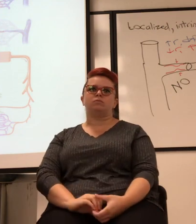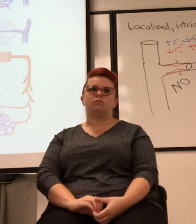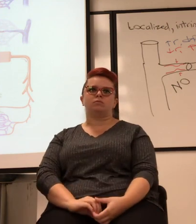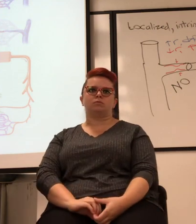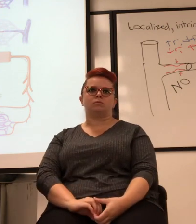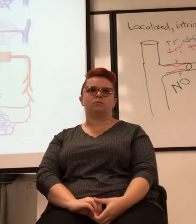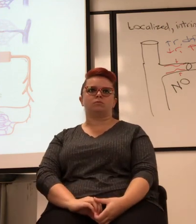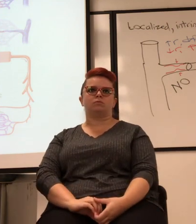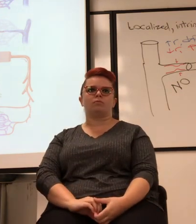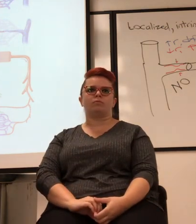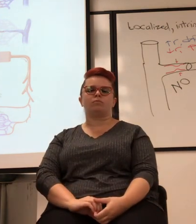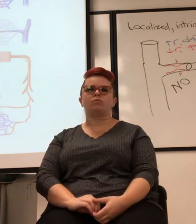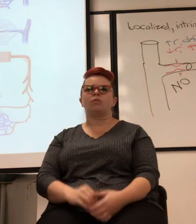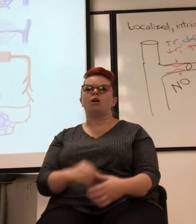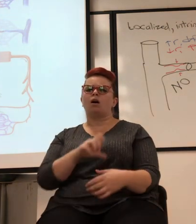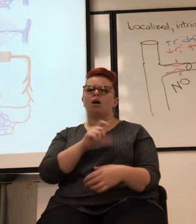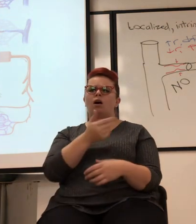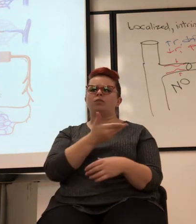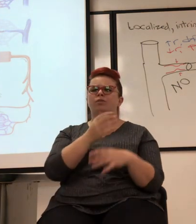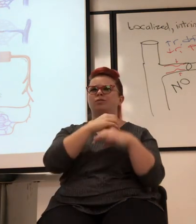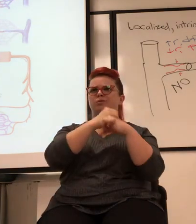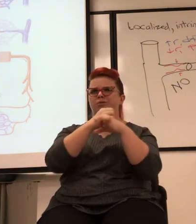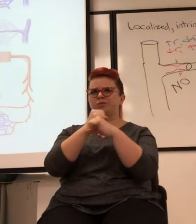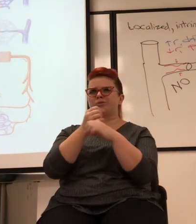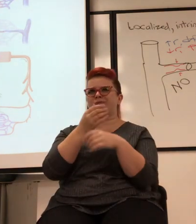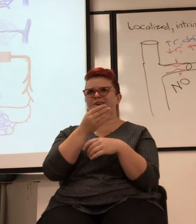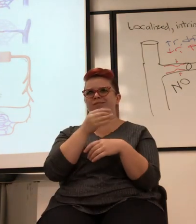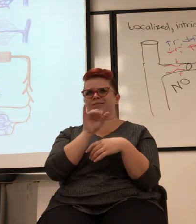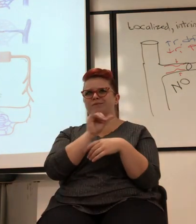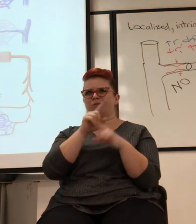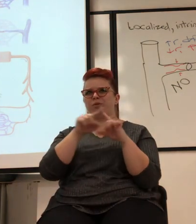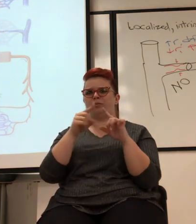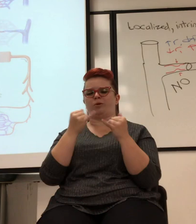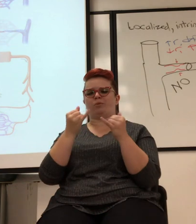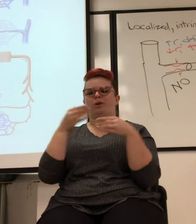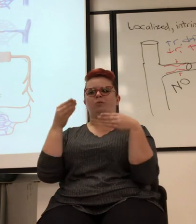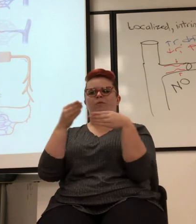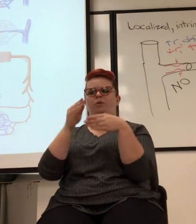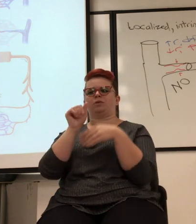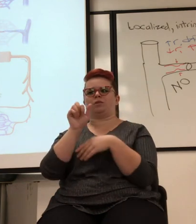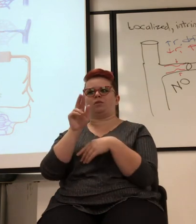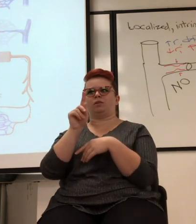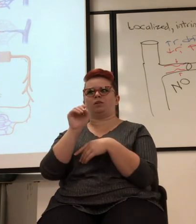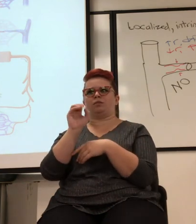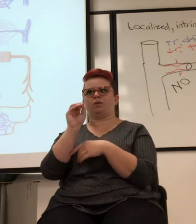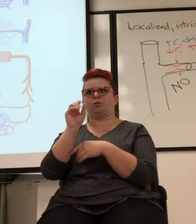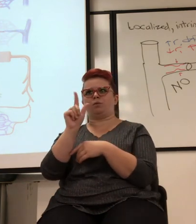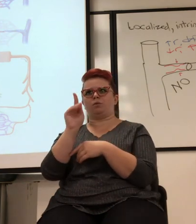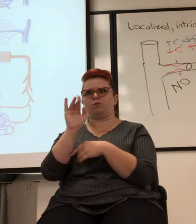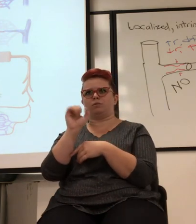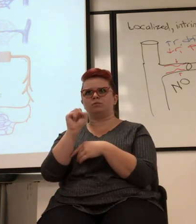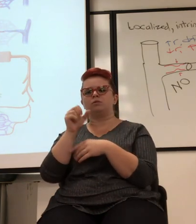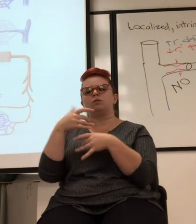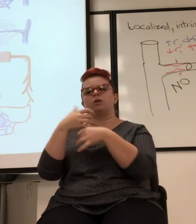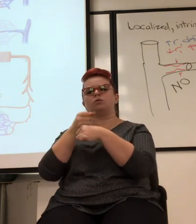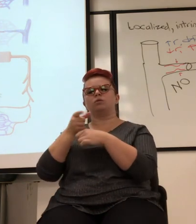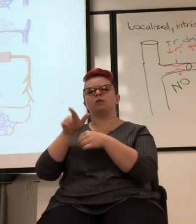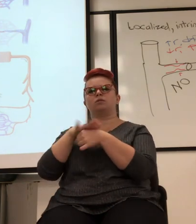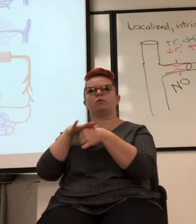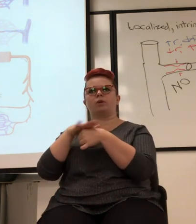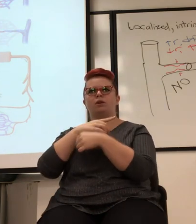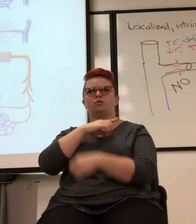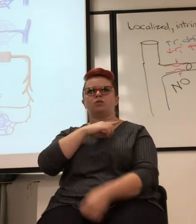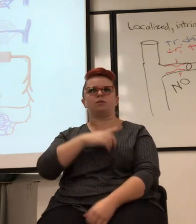arterioles. You constrict other things too. For now, I'll just keep it to the arterioles. So you constrict at this location.